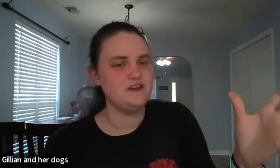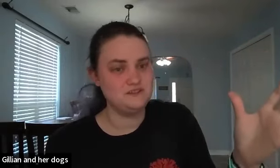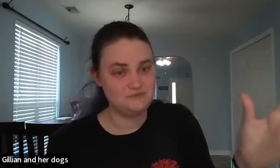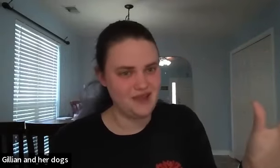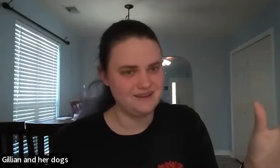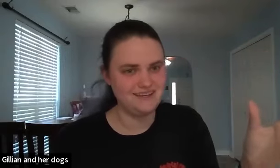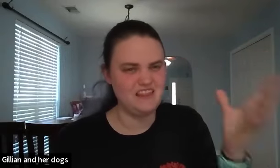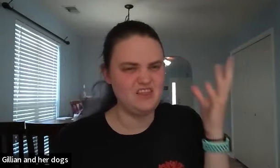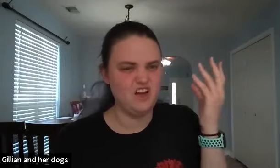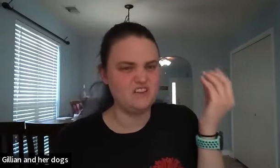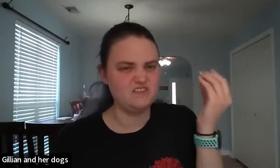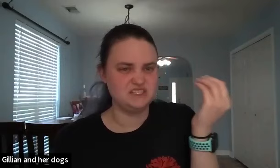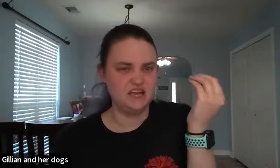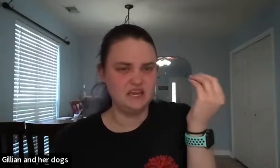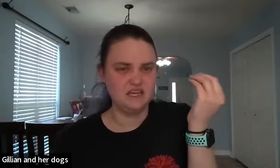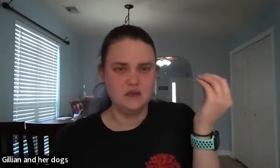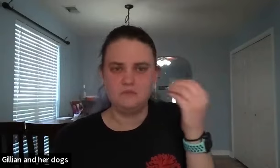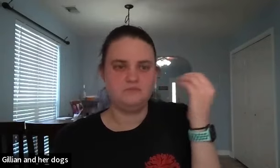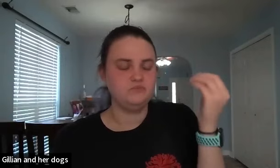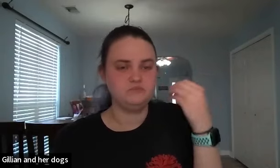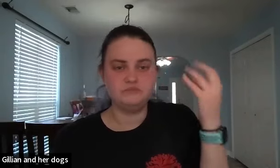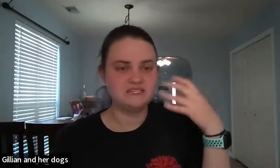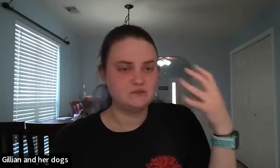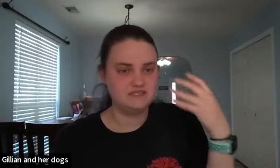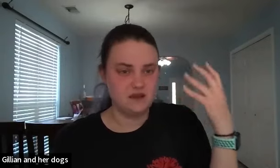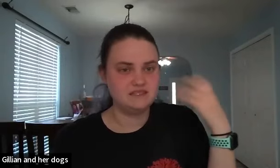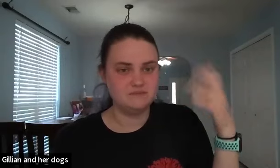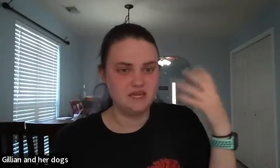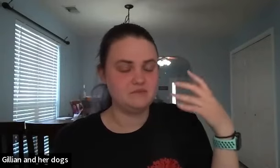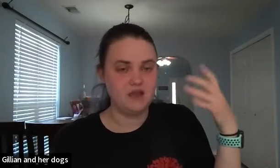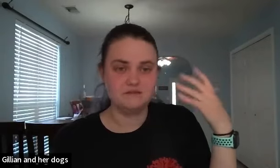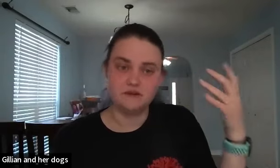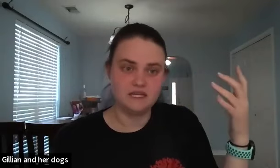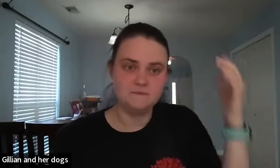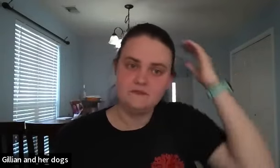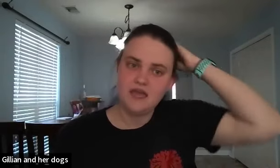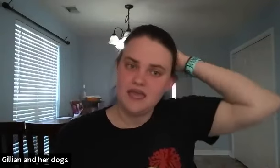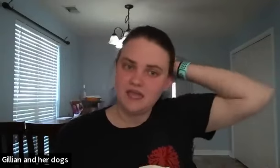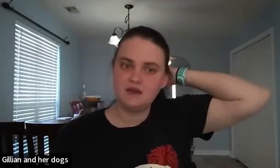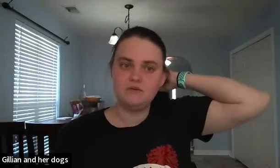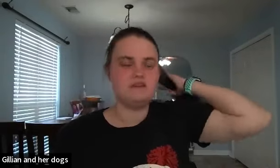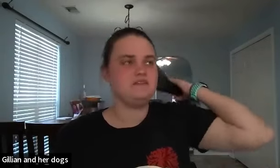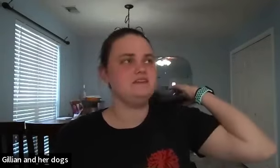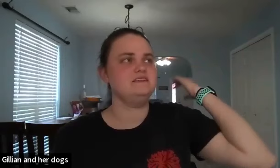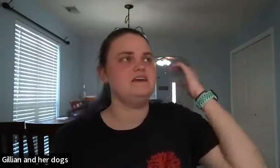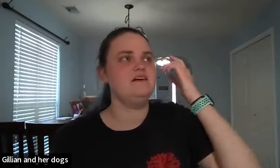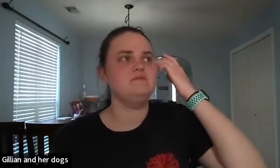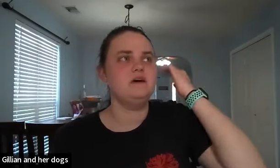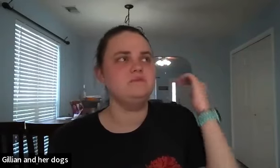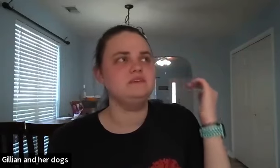very dramatic and he loves just like messing with signs and making them kind of funny. And one of the things I loved about him is